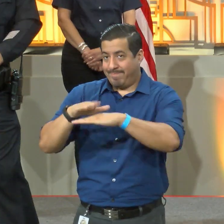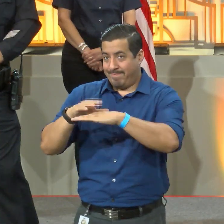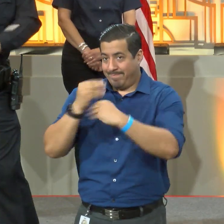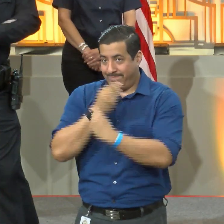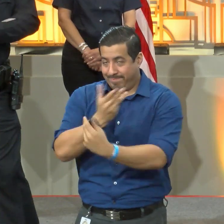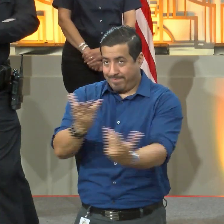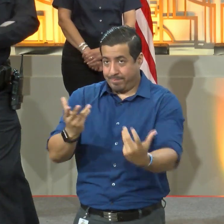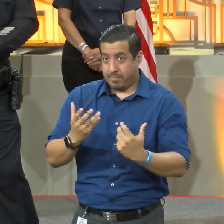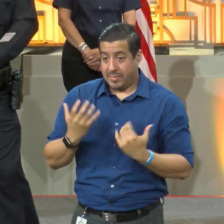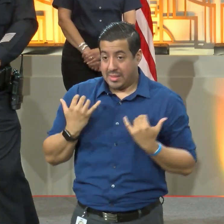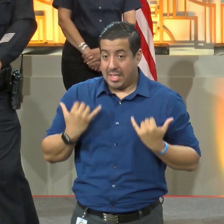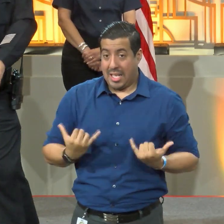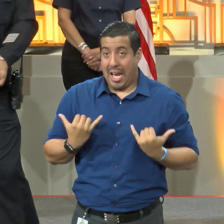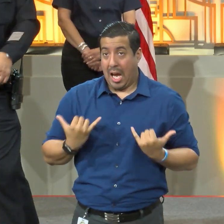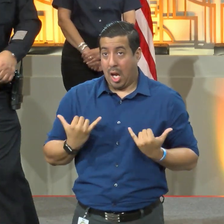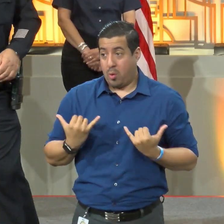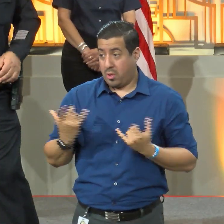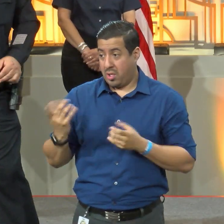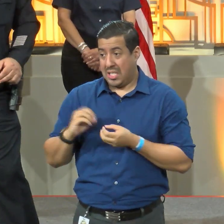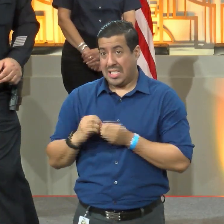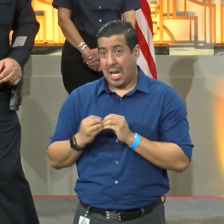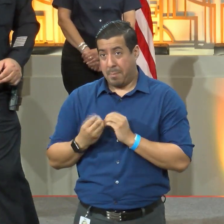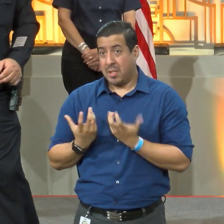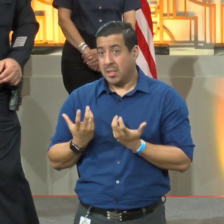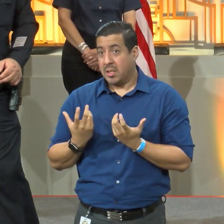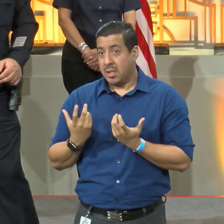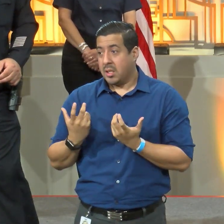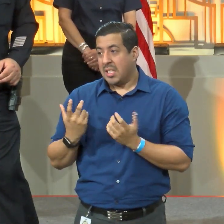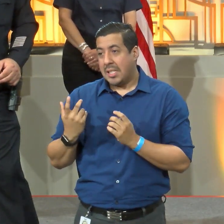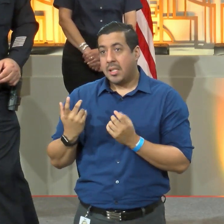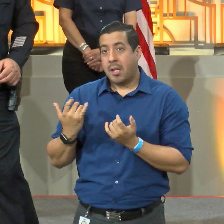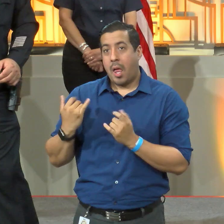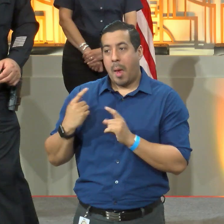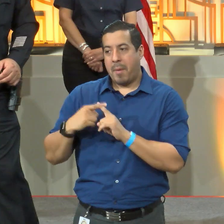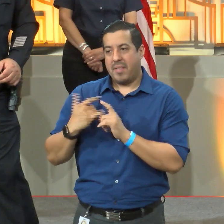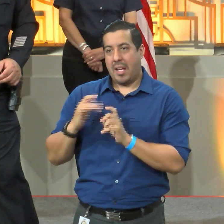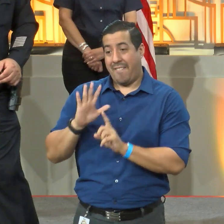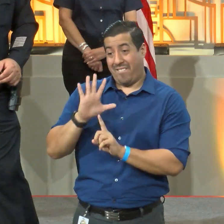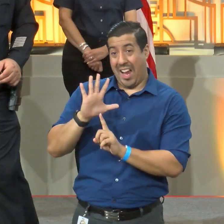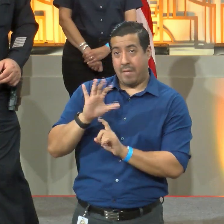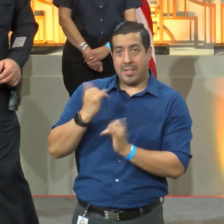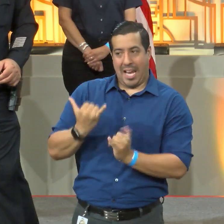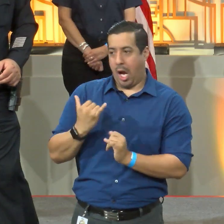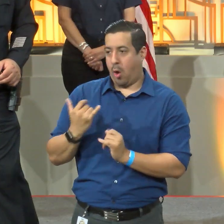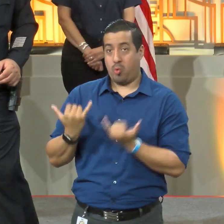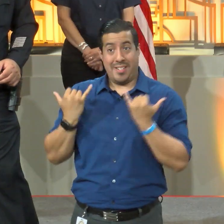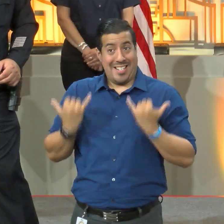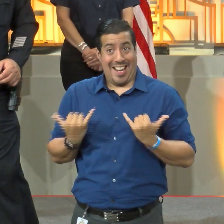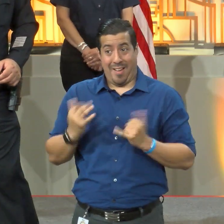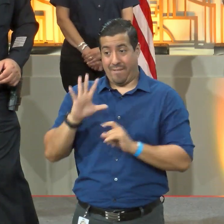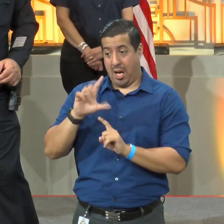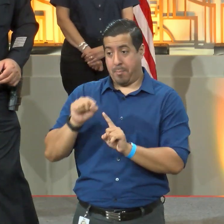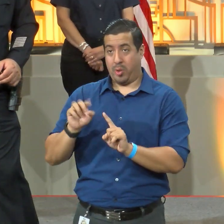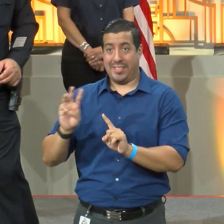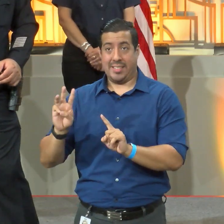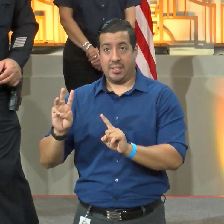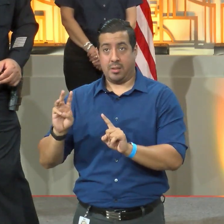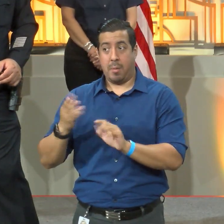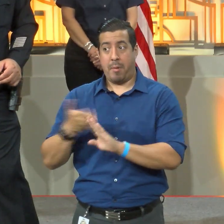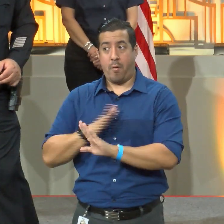here. Now that the numbers have inched up on the positivity from 5 to 5.6, before it gets much